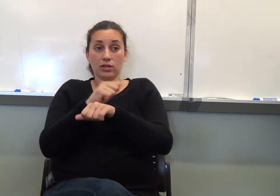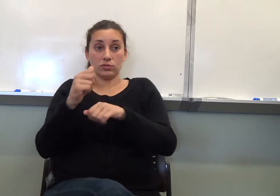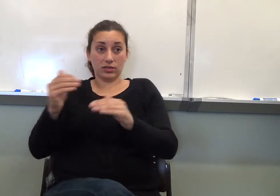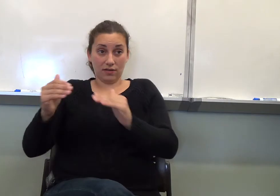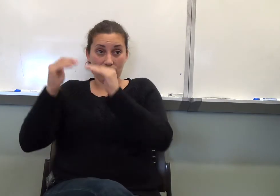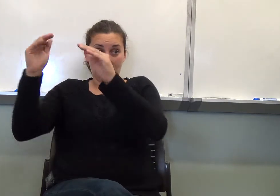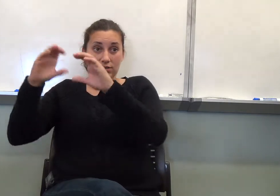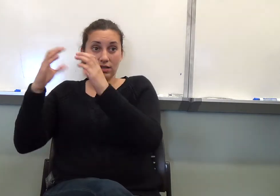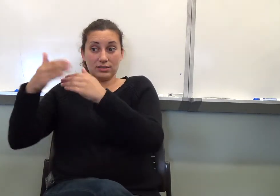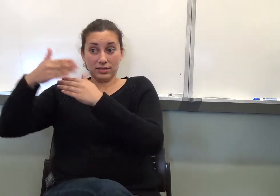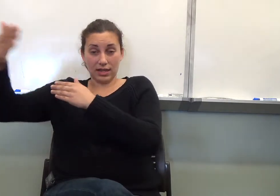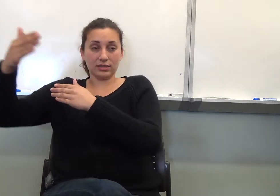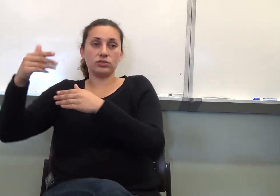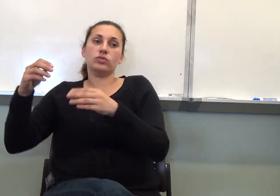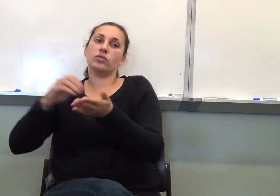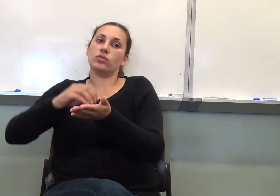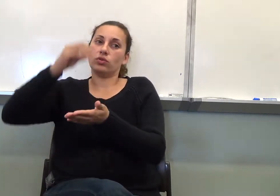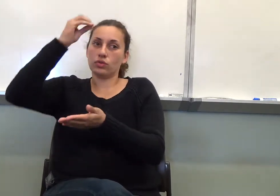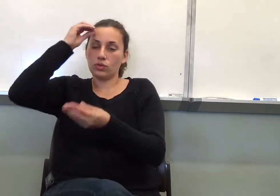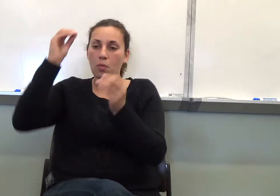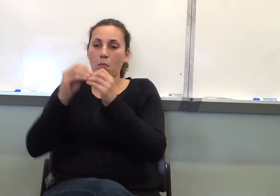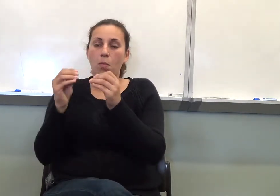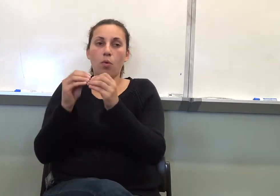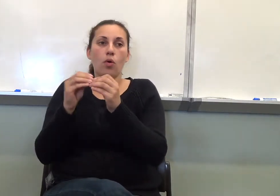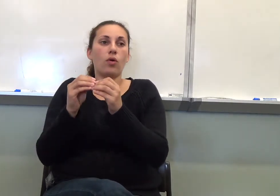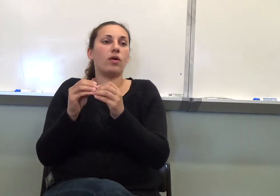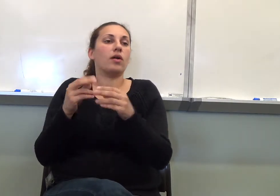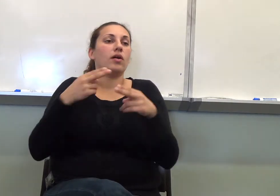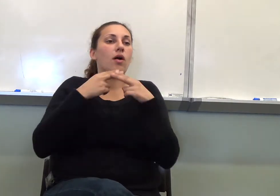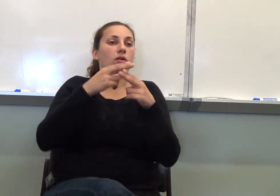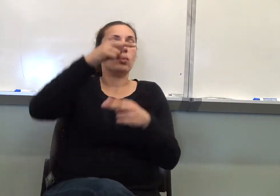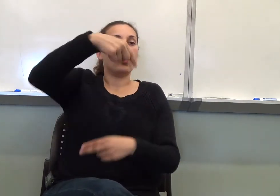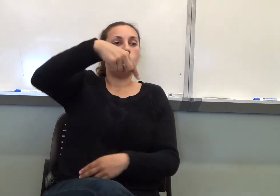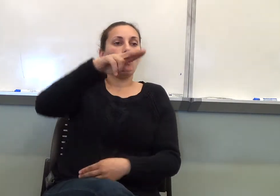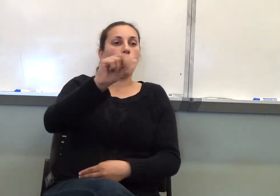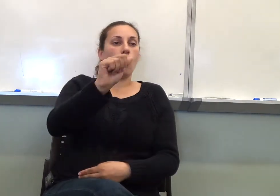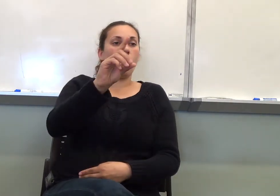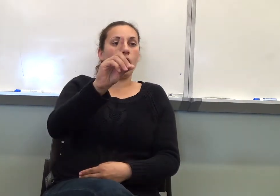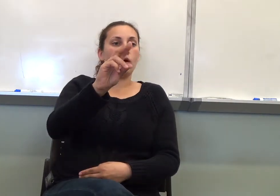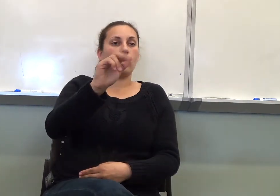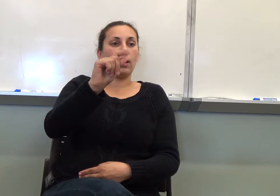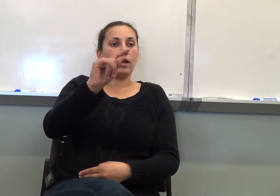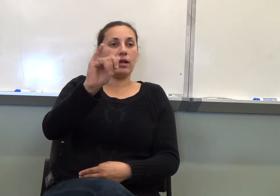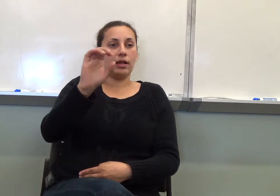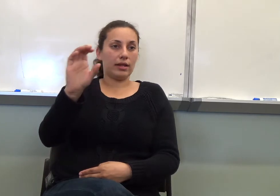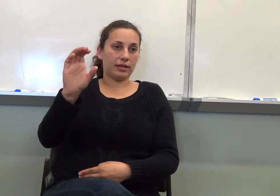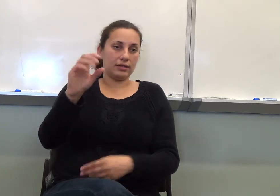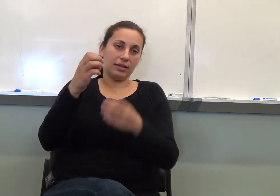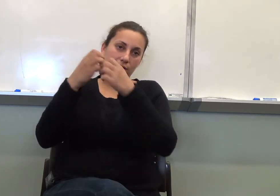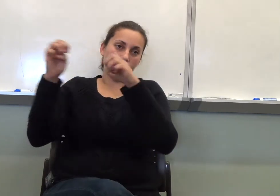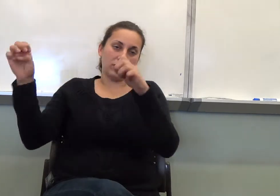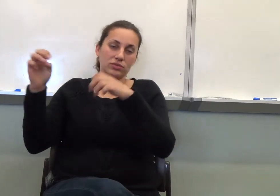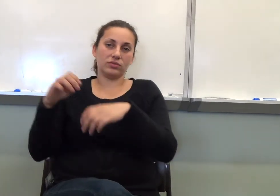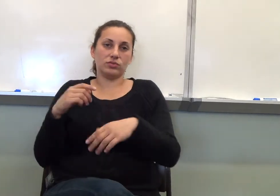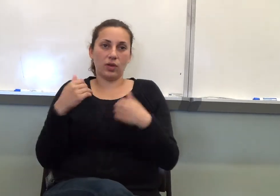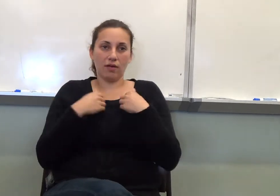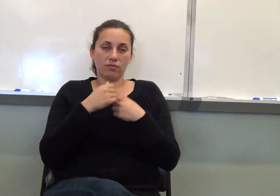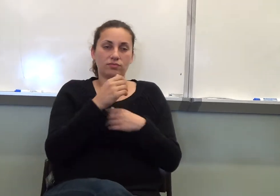power. And that's all you do in Algebra 1. You get to the quadratic. Third power, fourth power, and so forth.